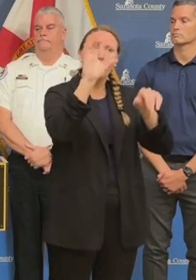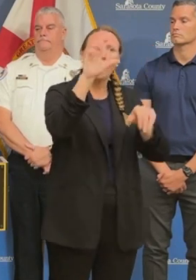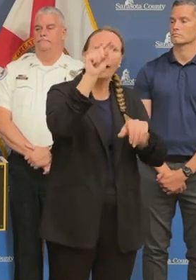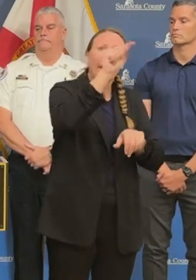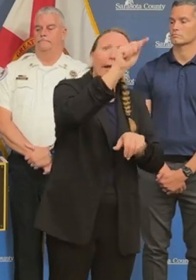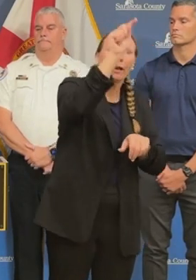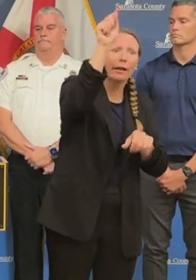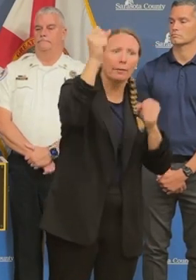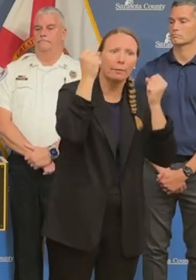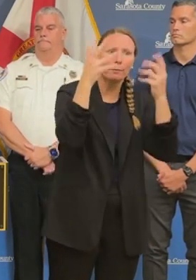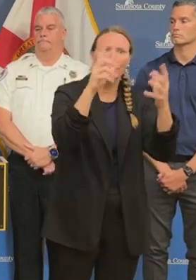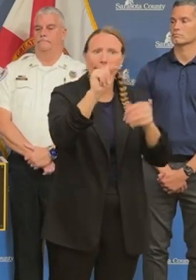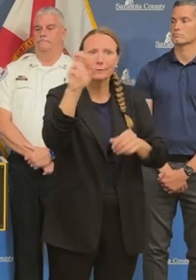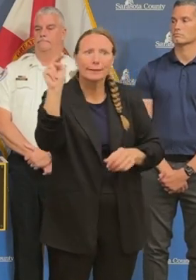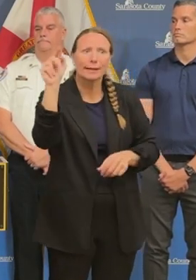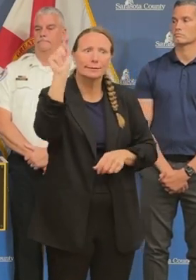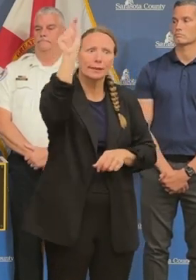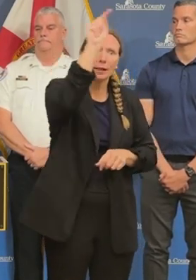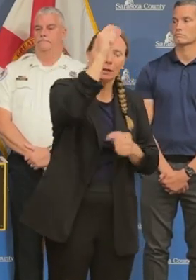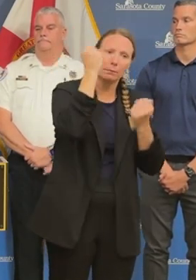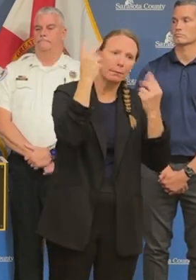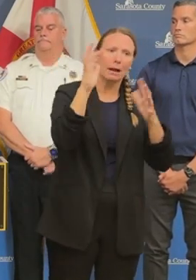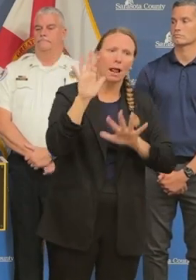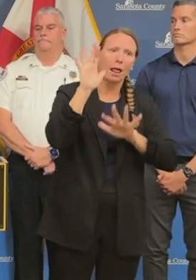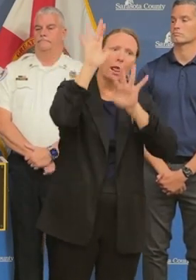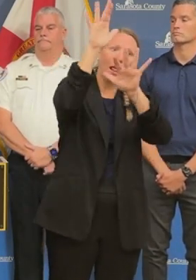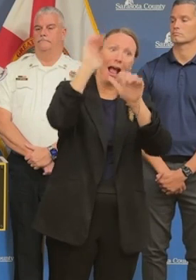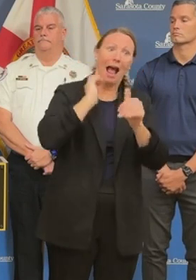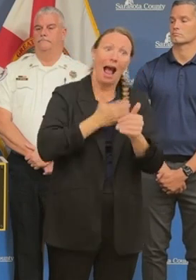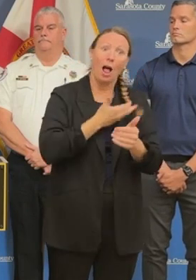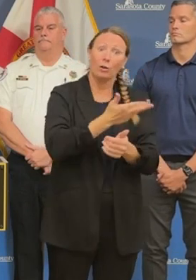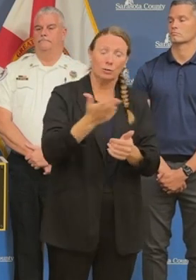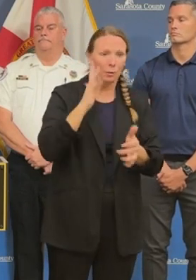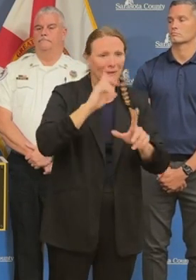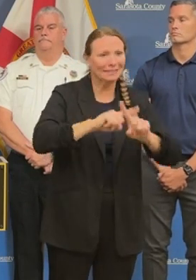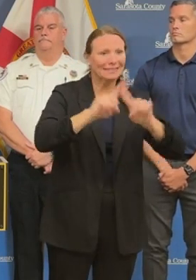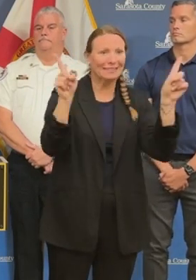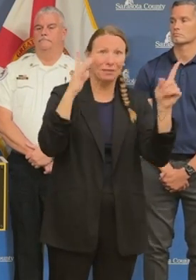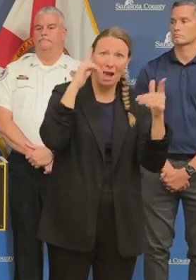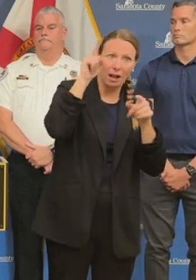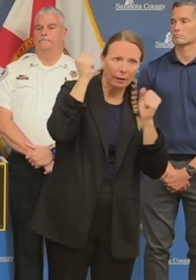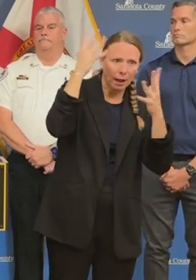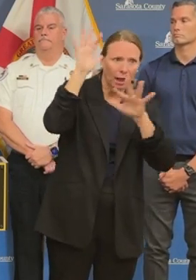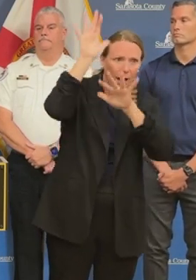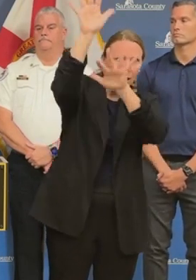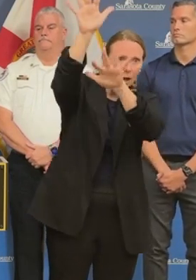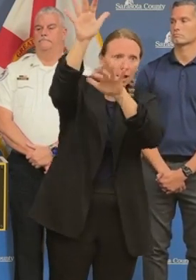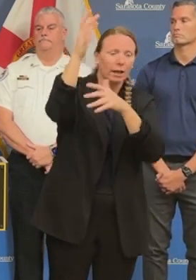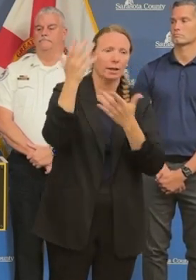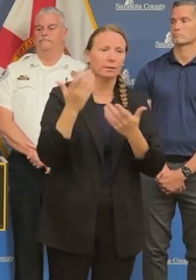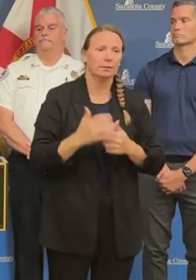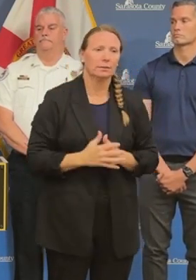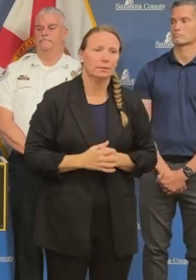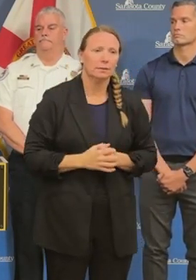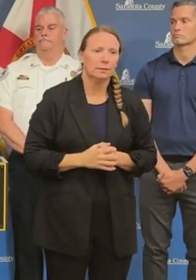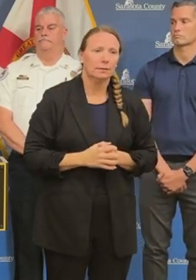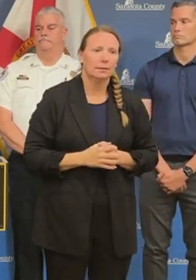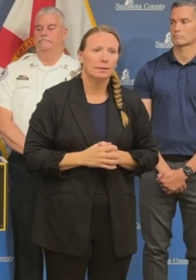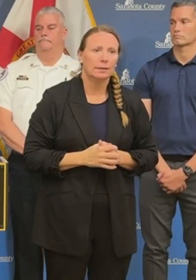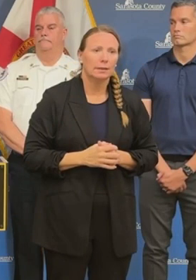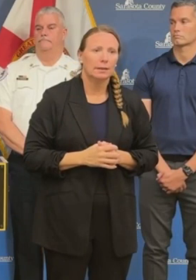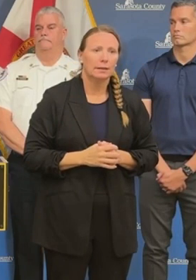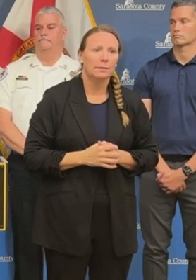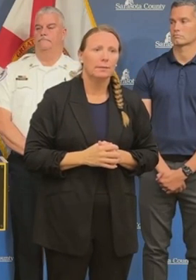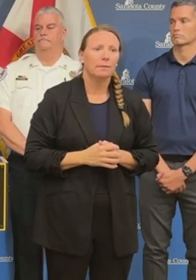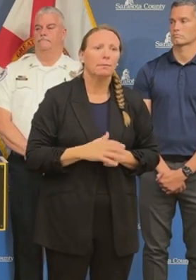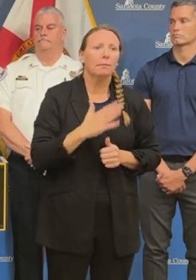coast. So our resources are going to be a little different after the recovery of this storm than we've seen in the past. So it goes back to people, please